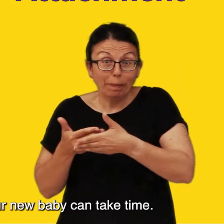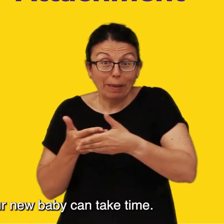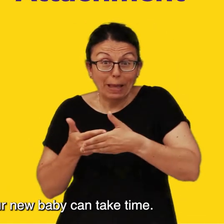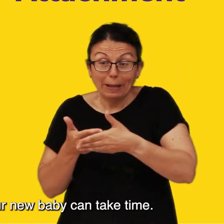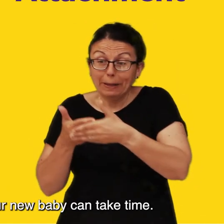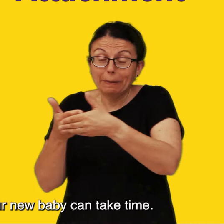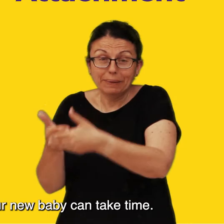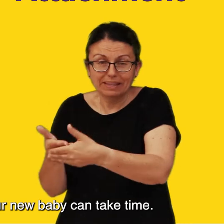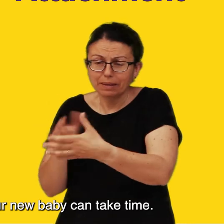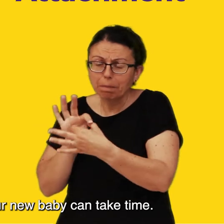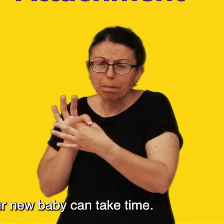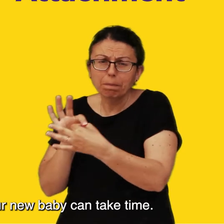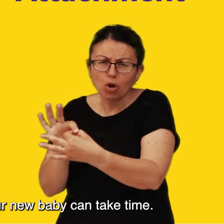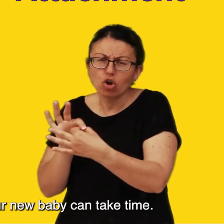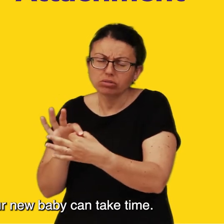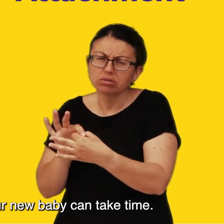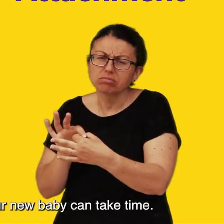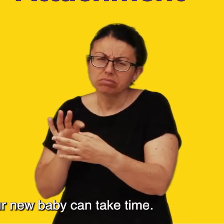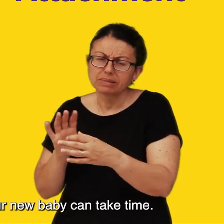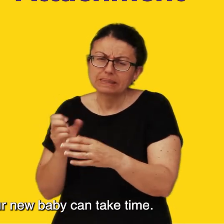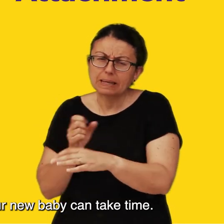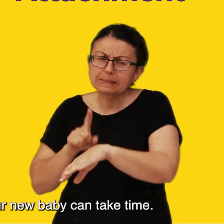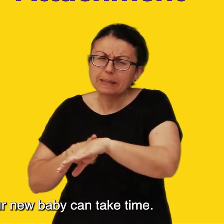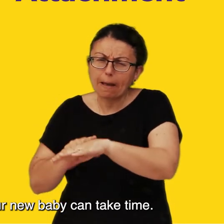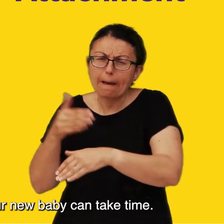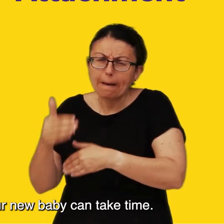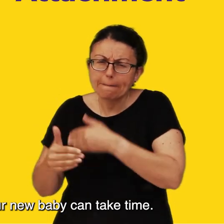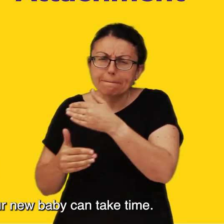Bonding with your new baby can take time.